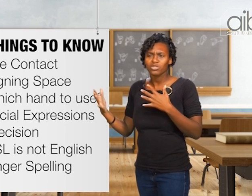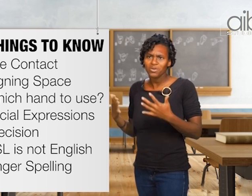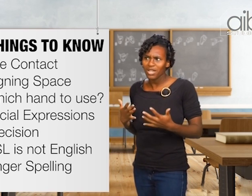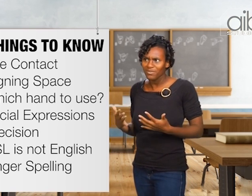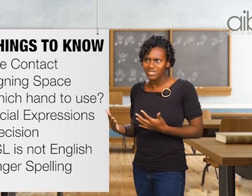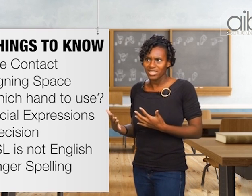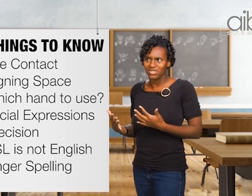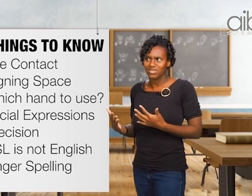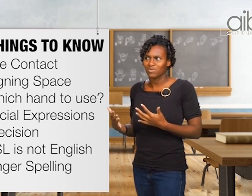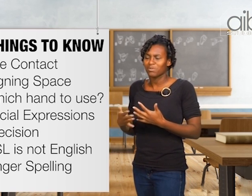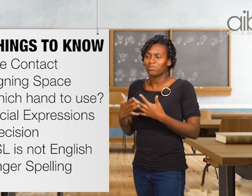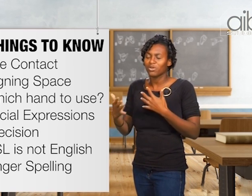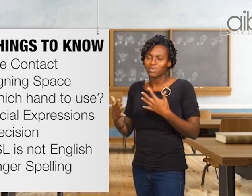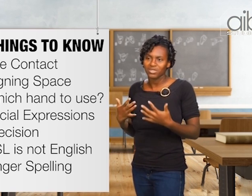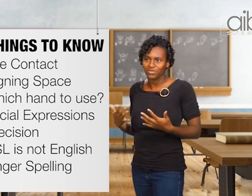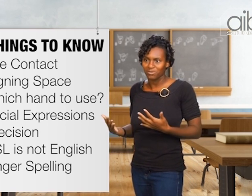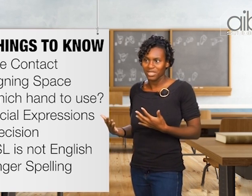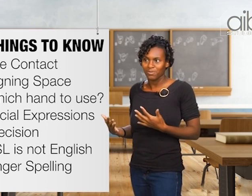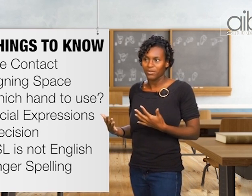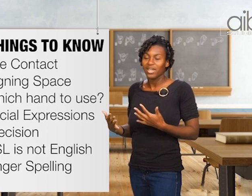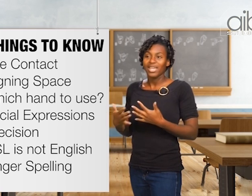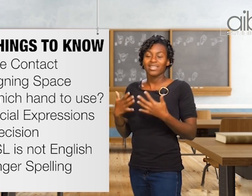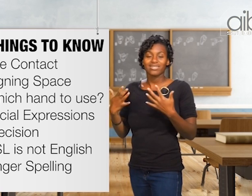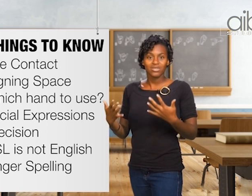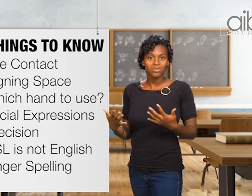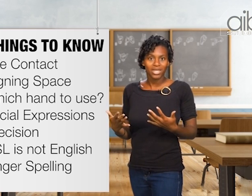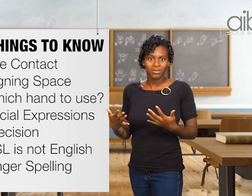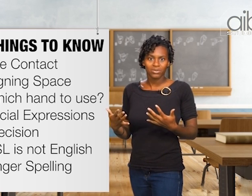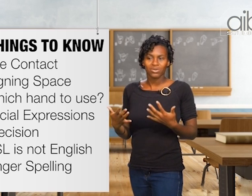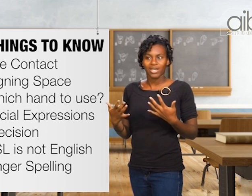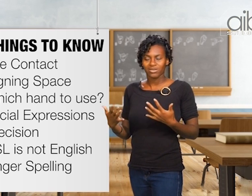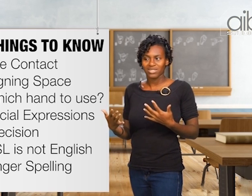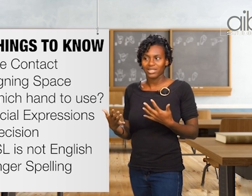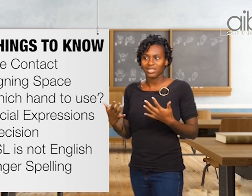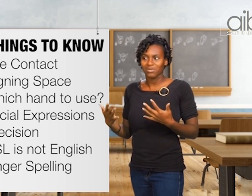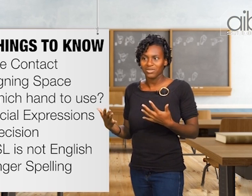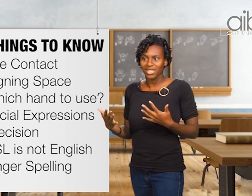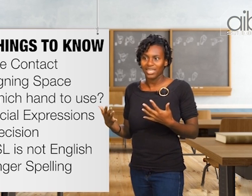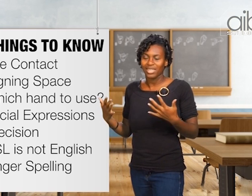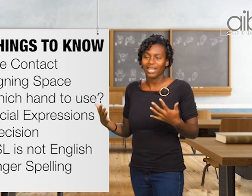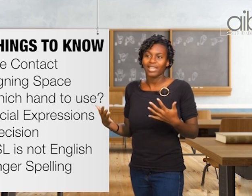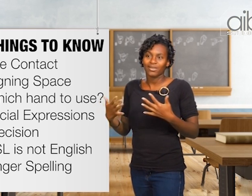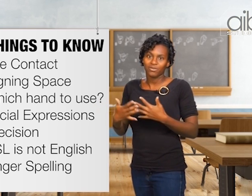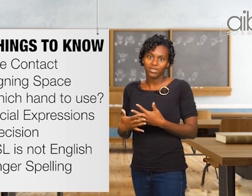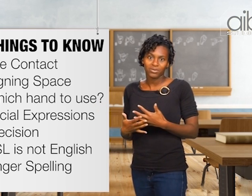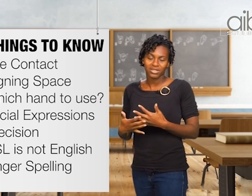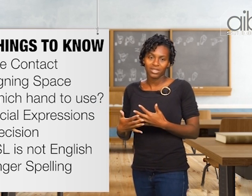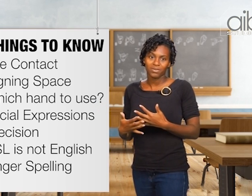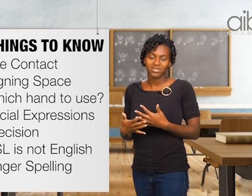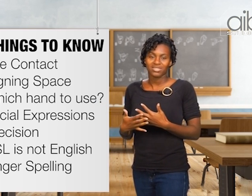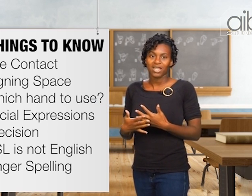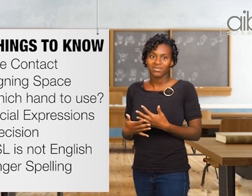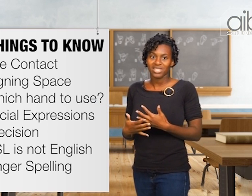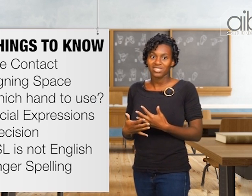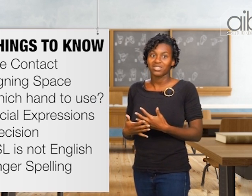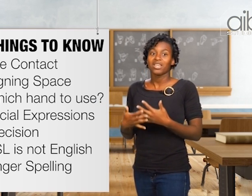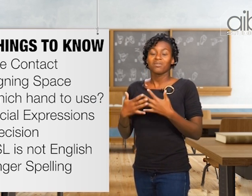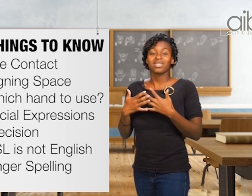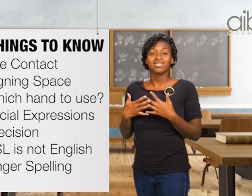multiple conversations with multiple different people and still be able to understand and communicate and not interfere with another person's conversation because